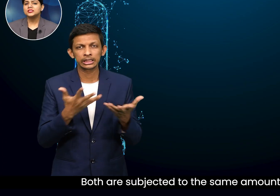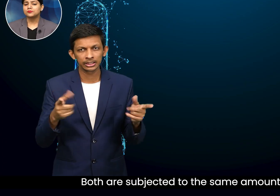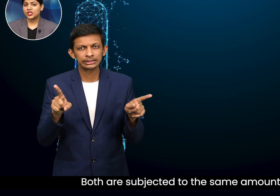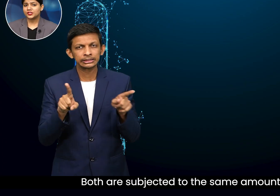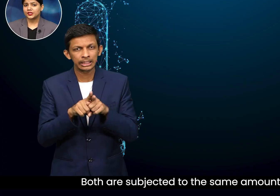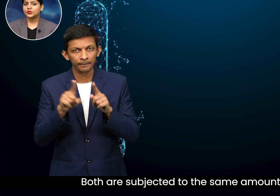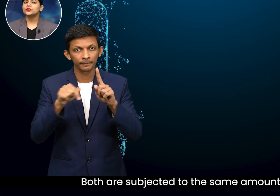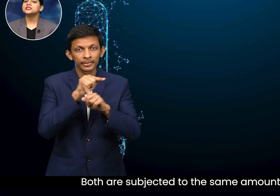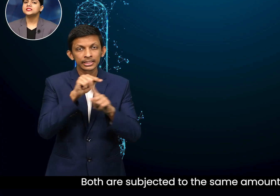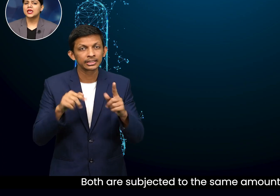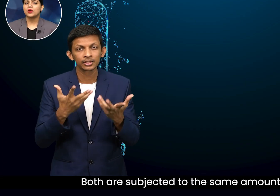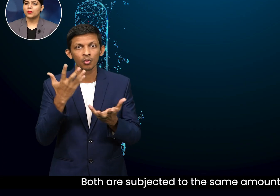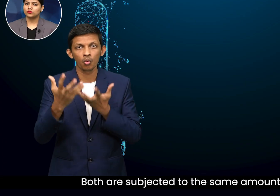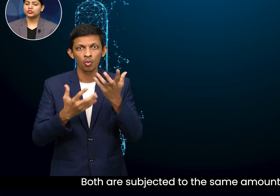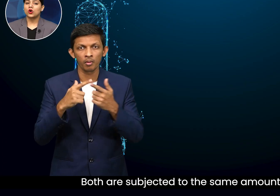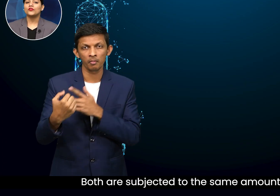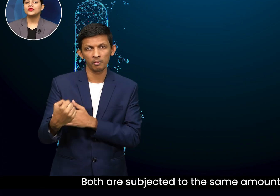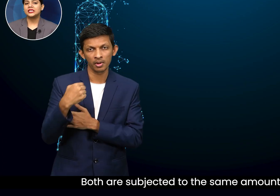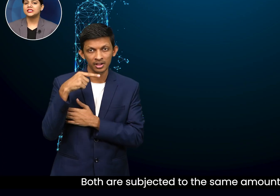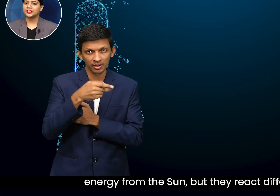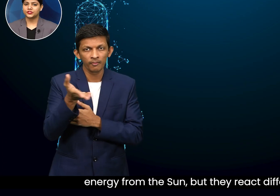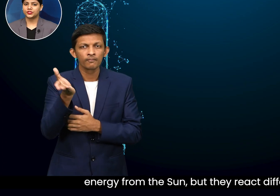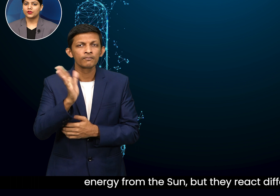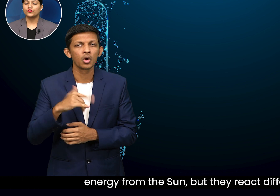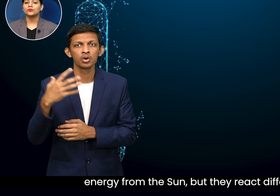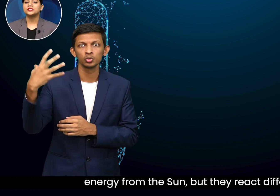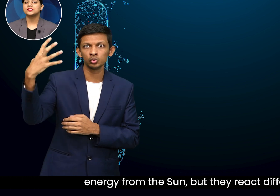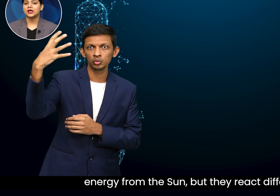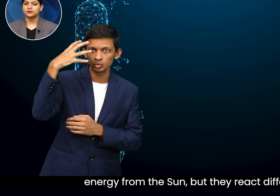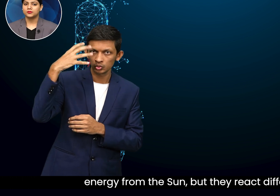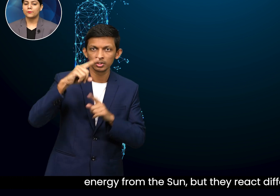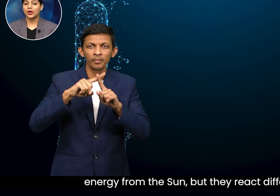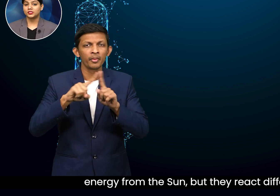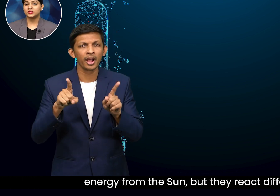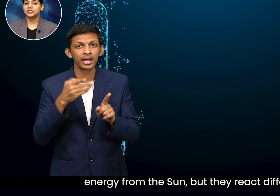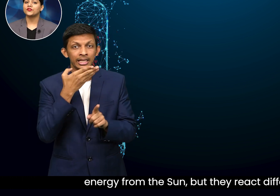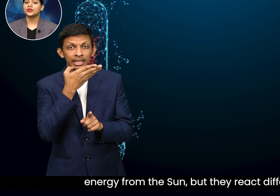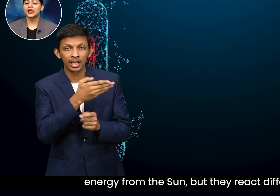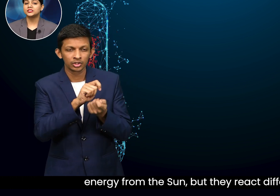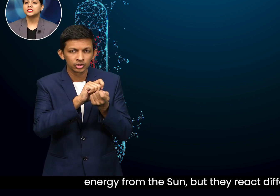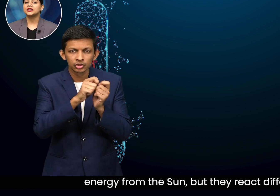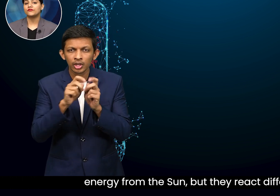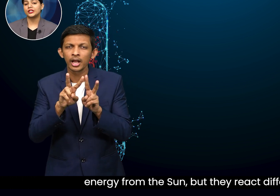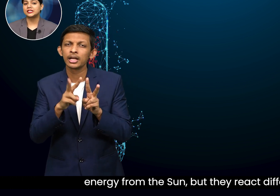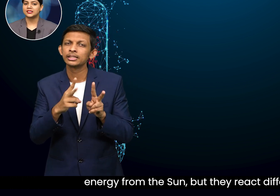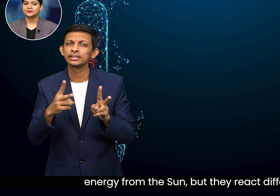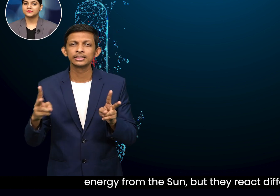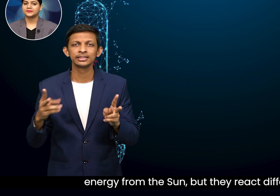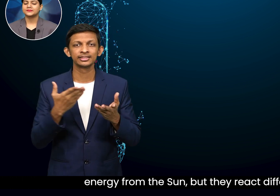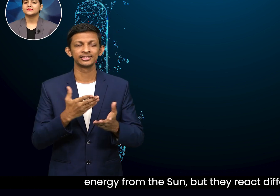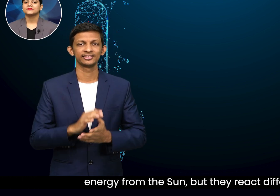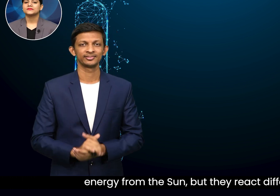Both are subjected to the same amount of heat energy from the sun, but they react